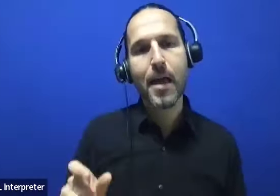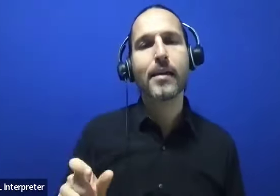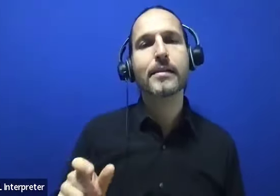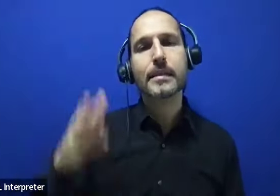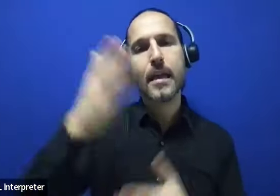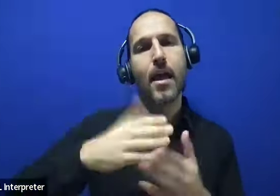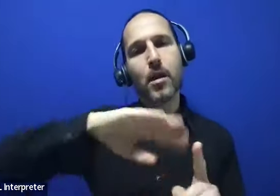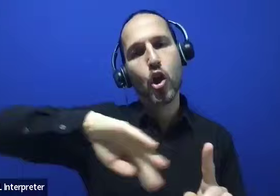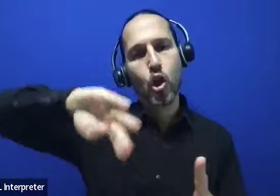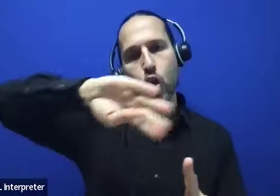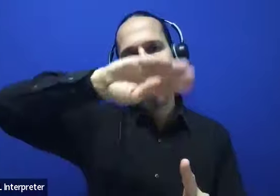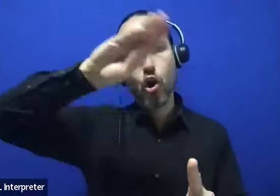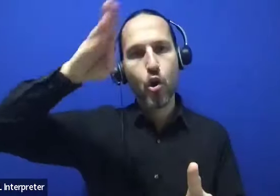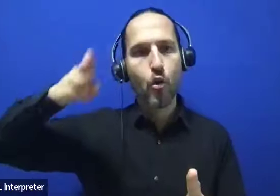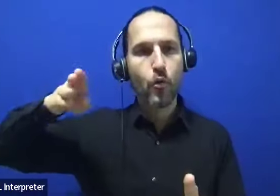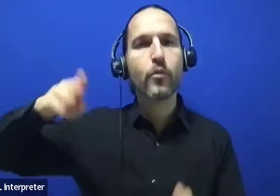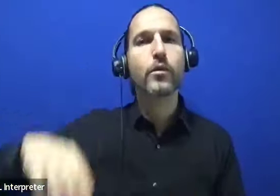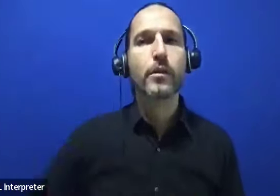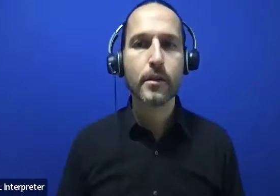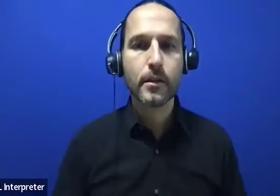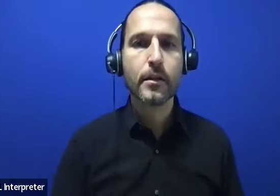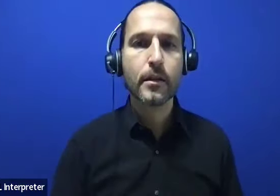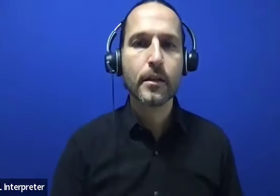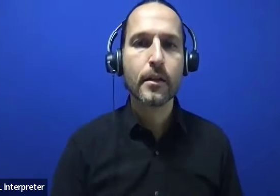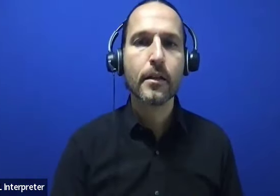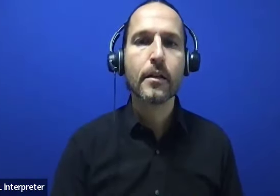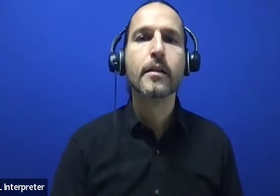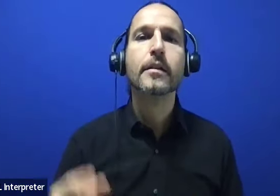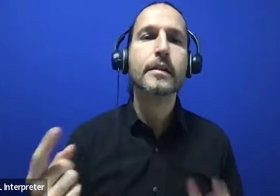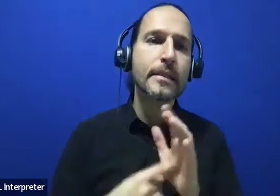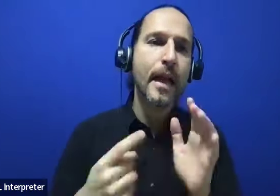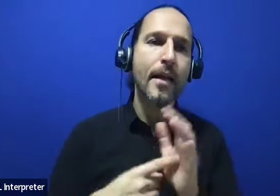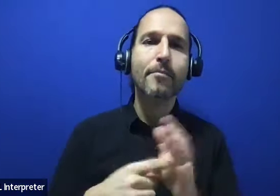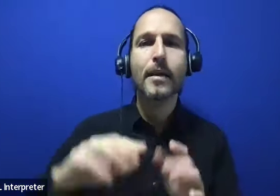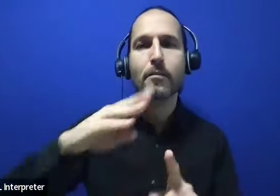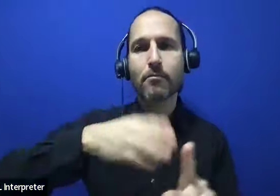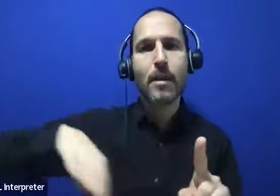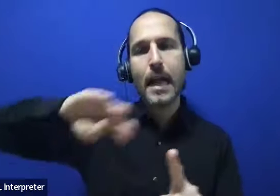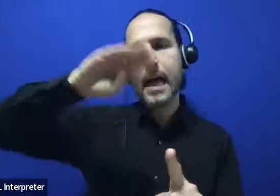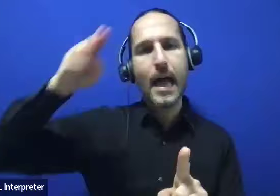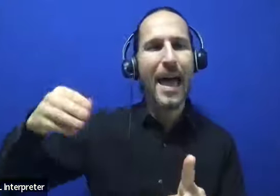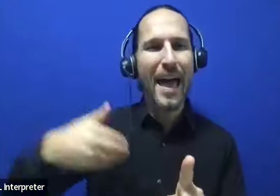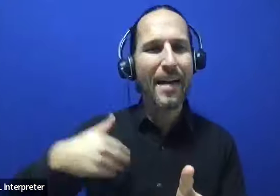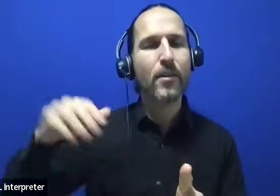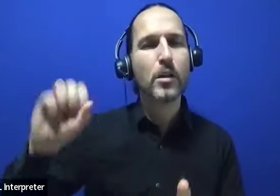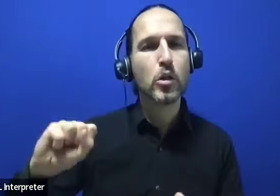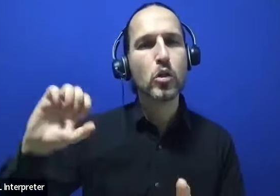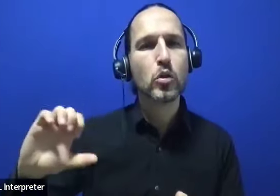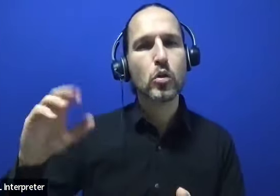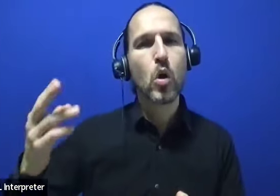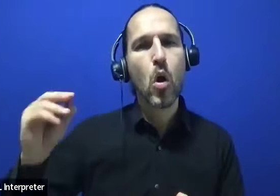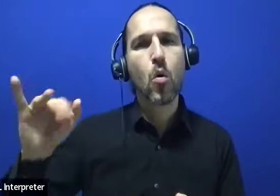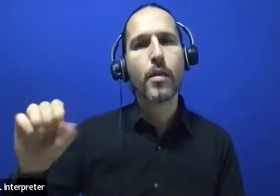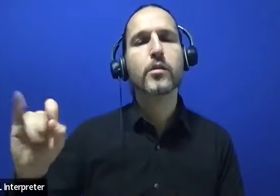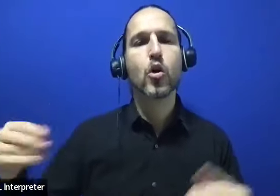curvature of the spine. Sometimes the spine is bent, and sometimes scoliosis, and sometimes it's kyphosis where the